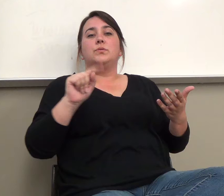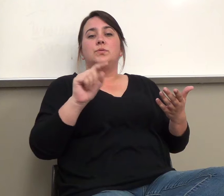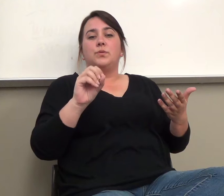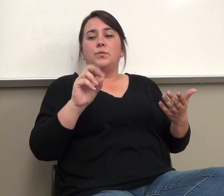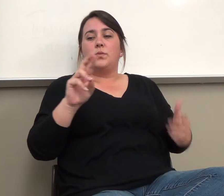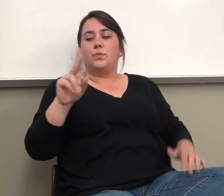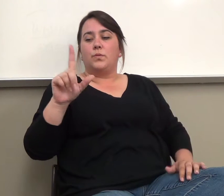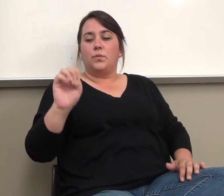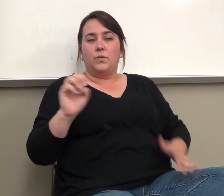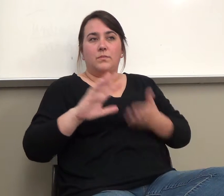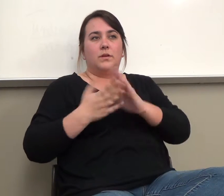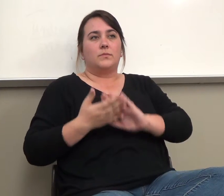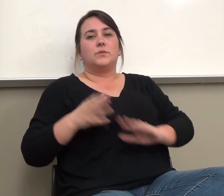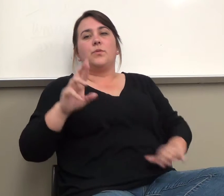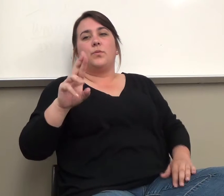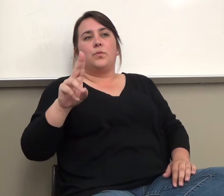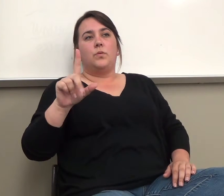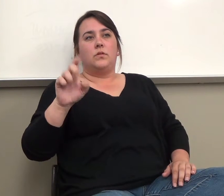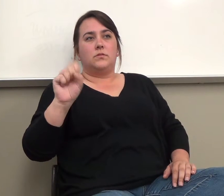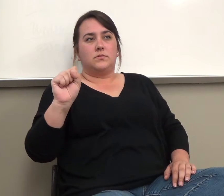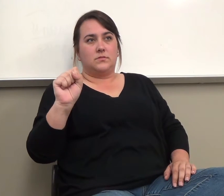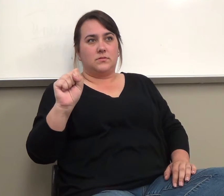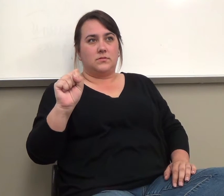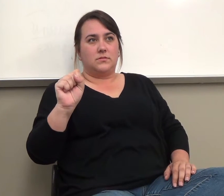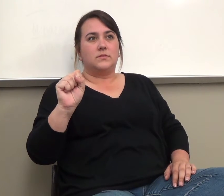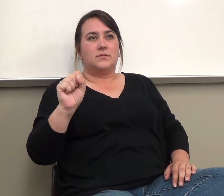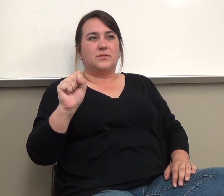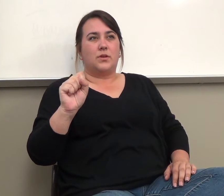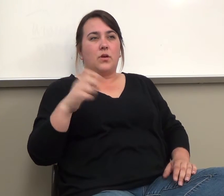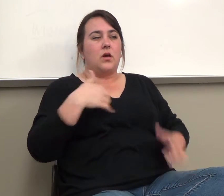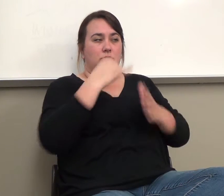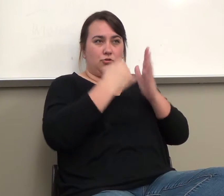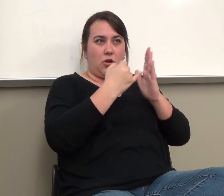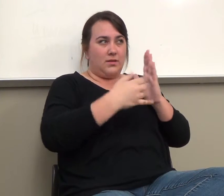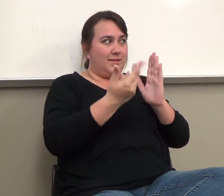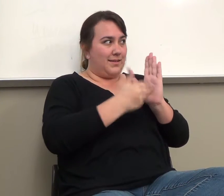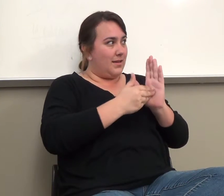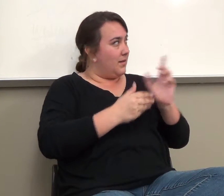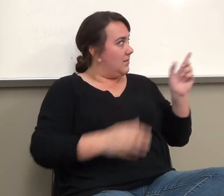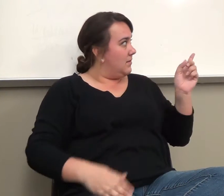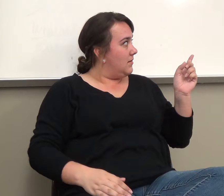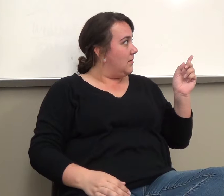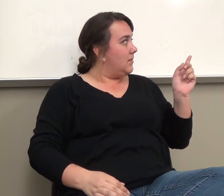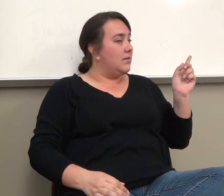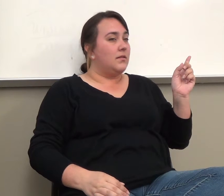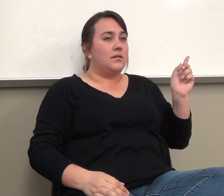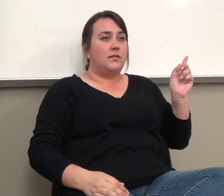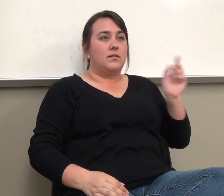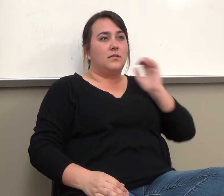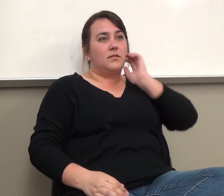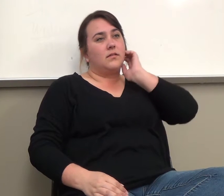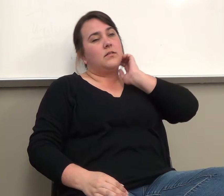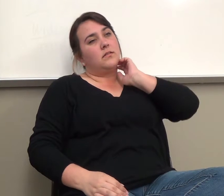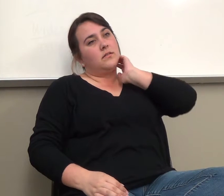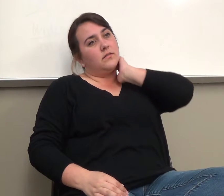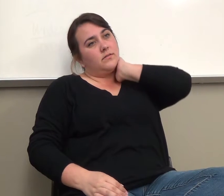so again, I'll draw this little thing up here just really quick, if it helps you, to